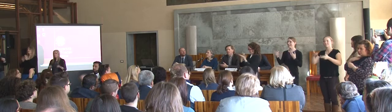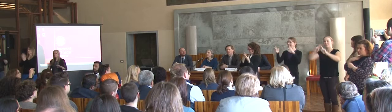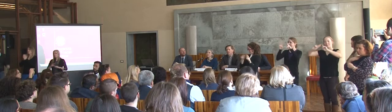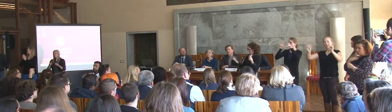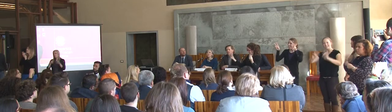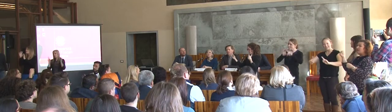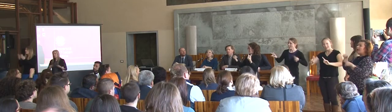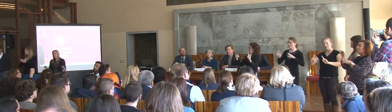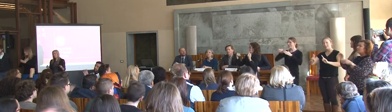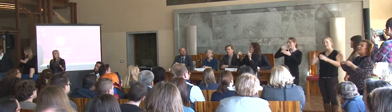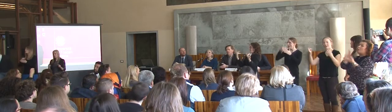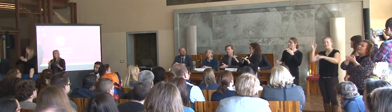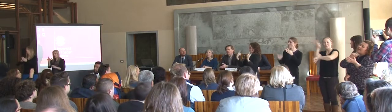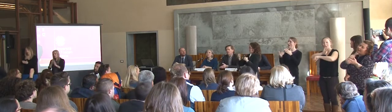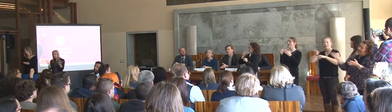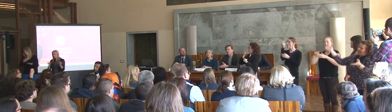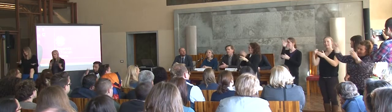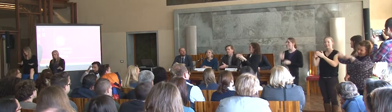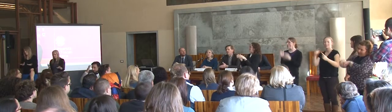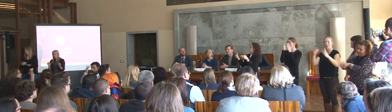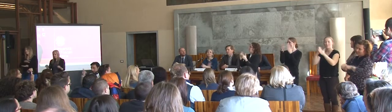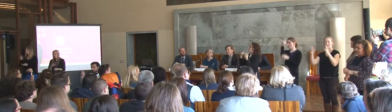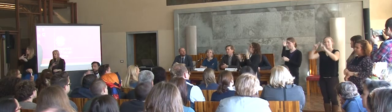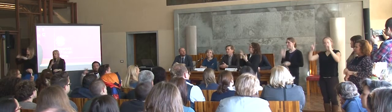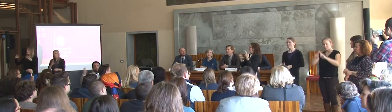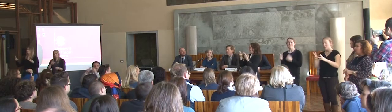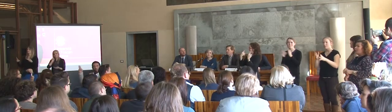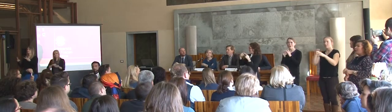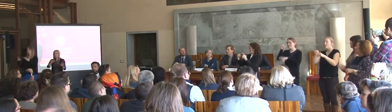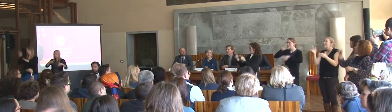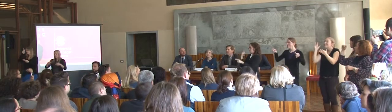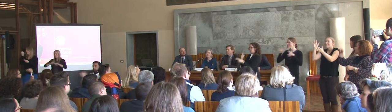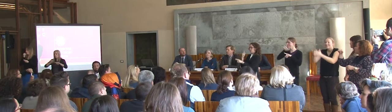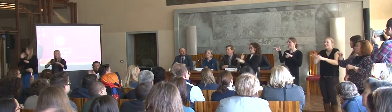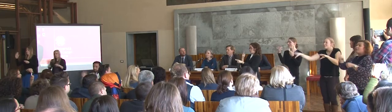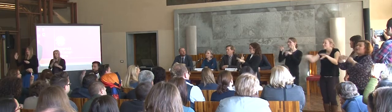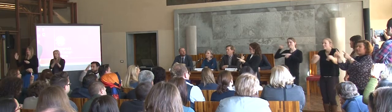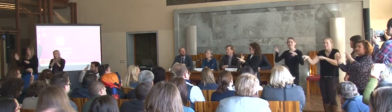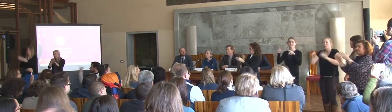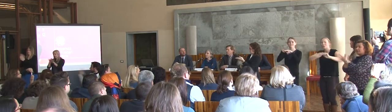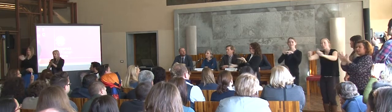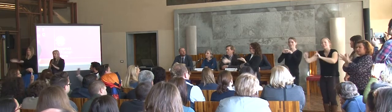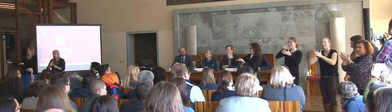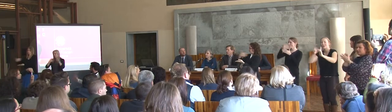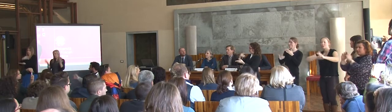language dictionary which collects all the different national sign languages in the